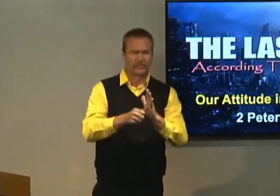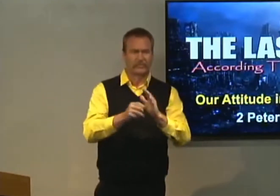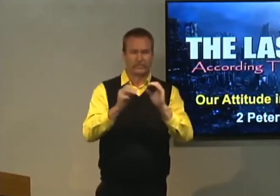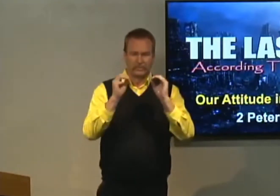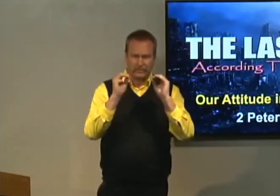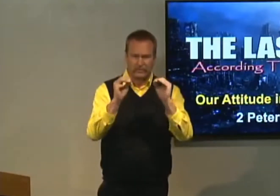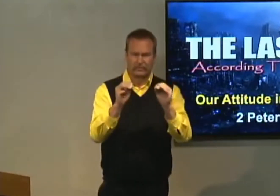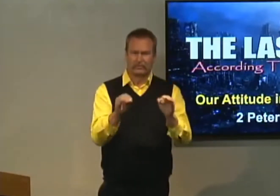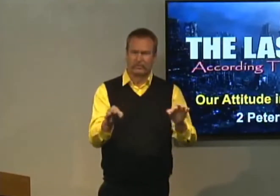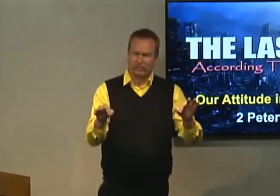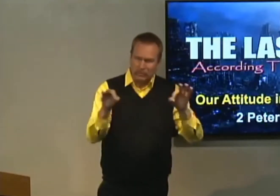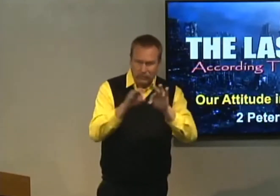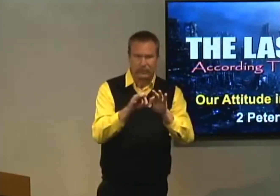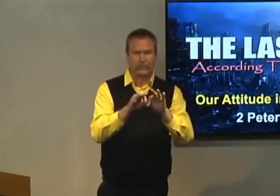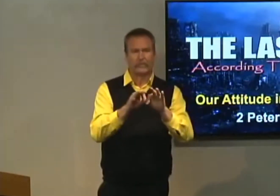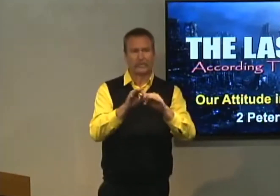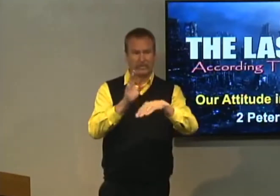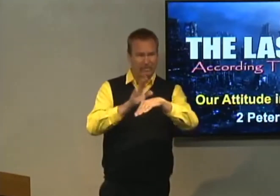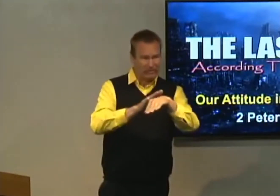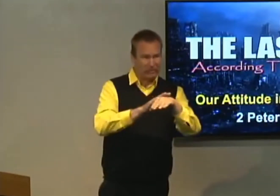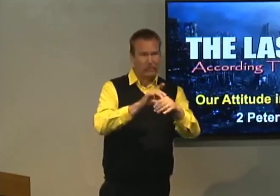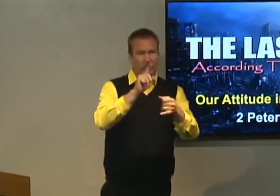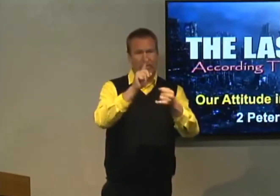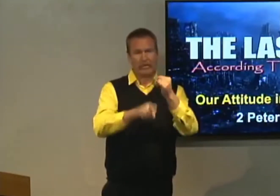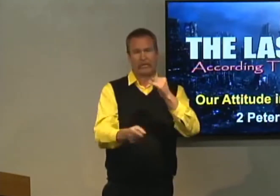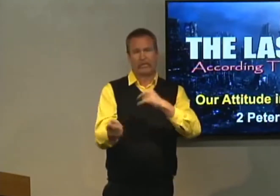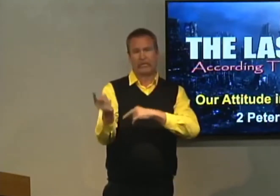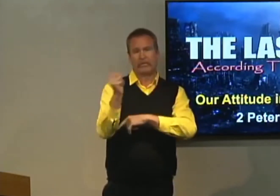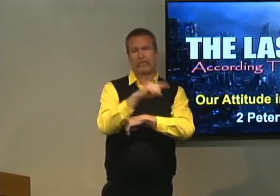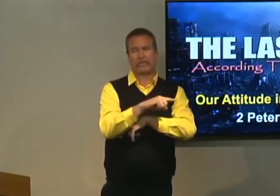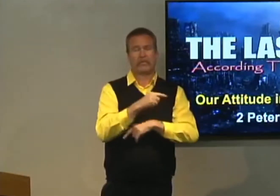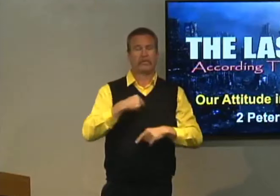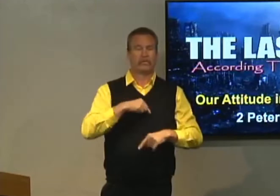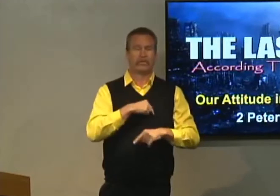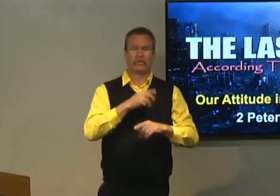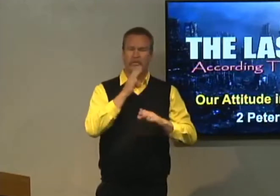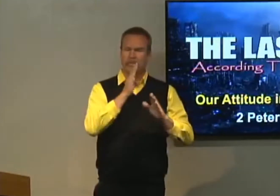days. And so this is very, very important for us.